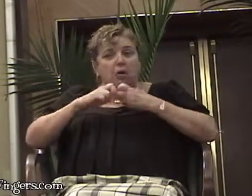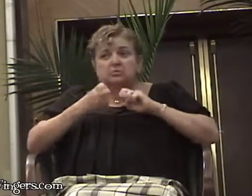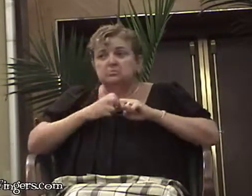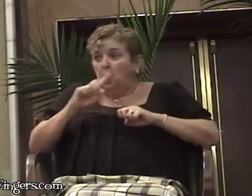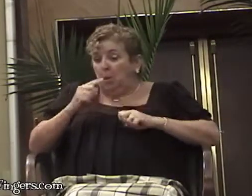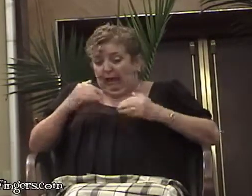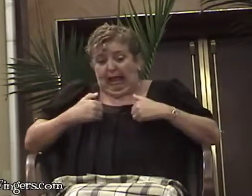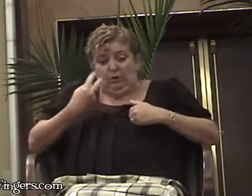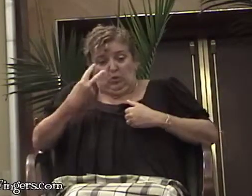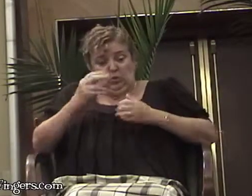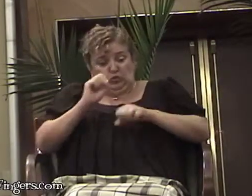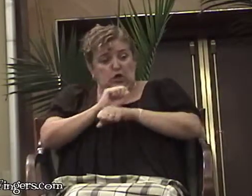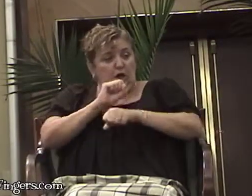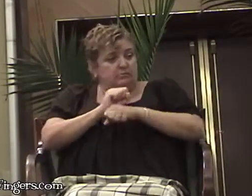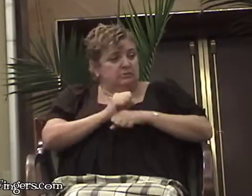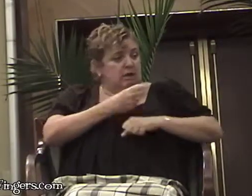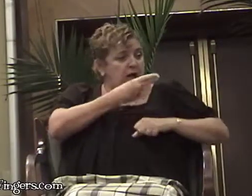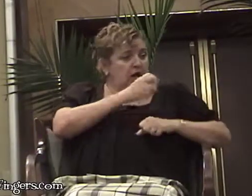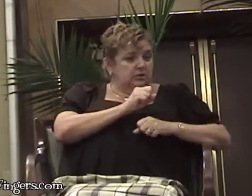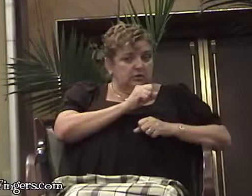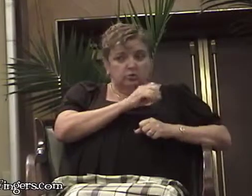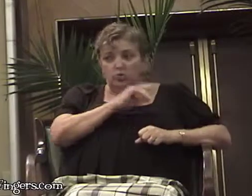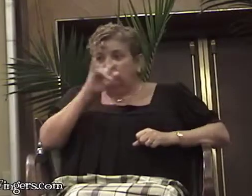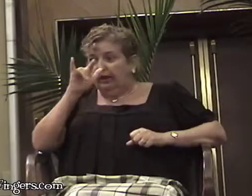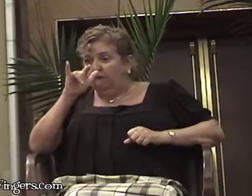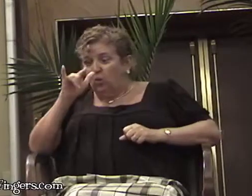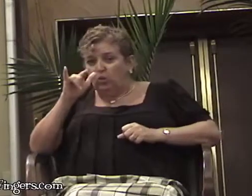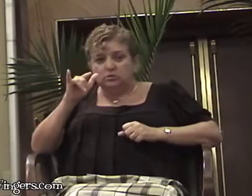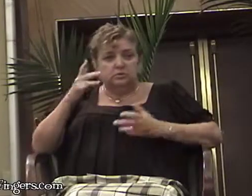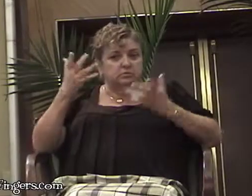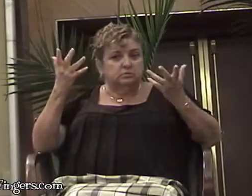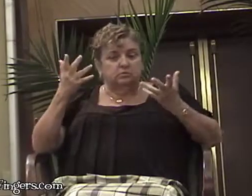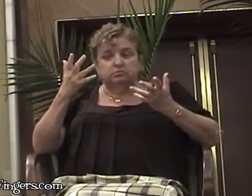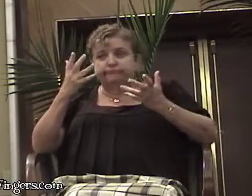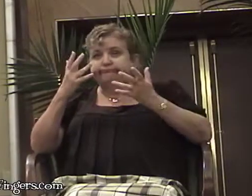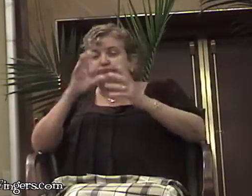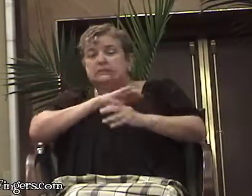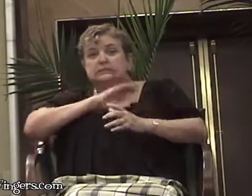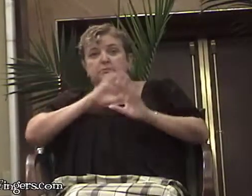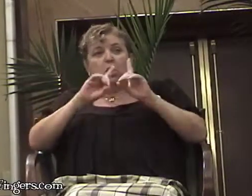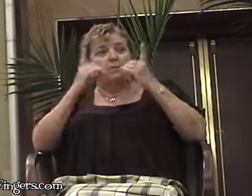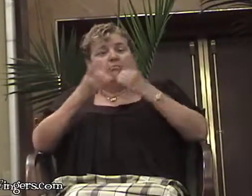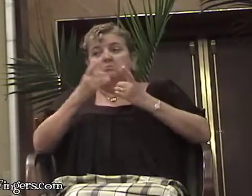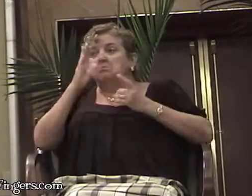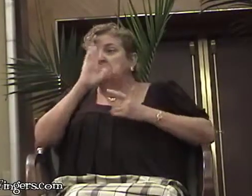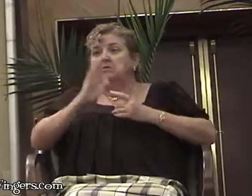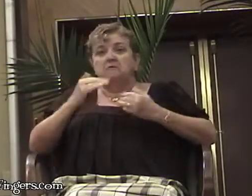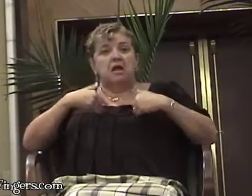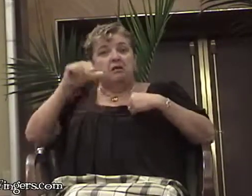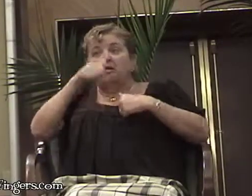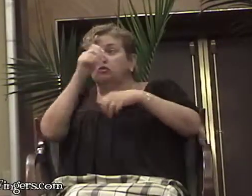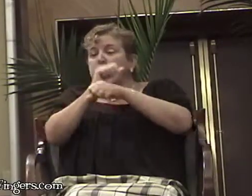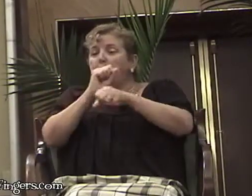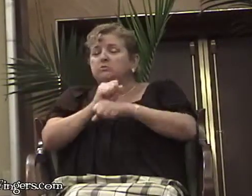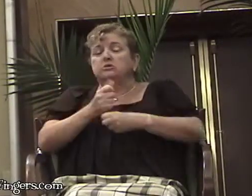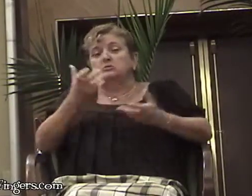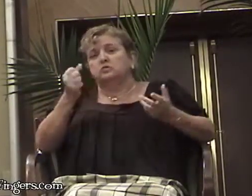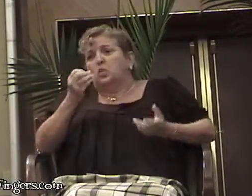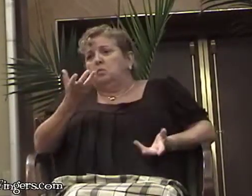went from high school to the Air Force to the city, the police department. Never worked for anyone else, A lot of these guys had